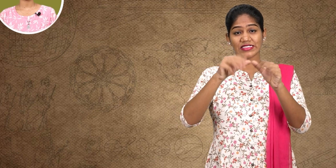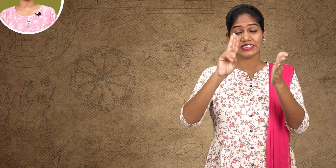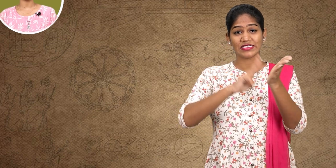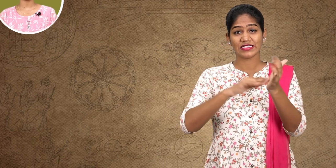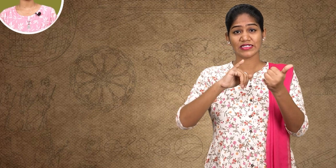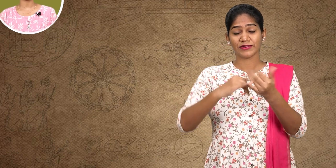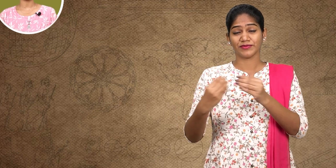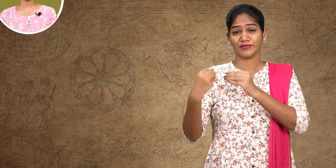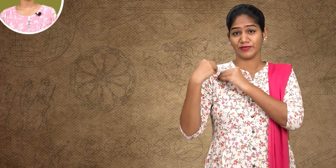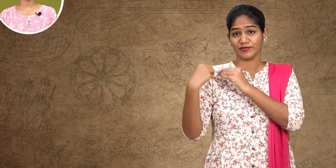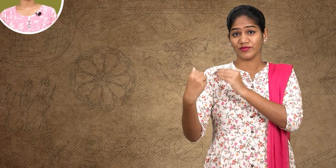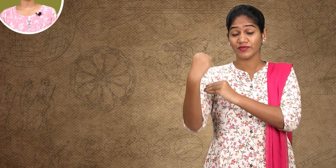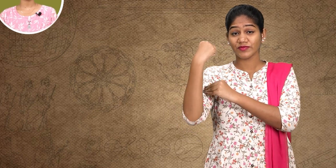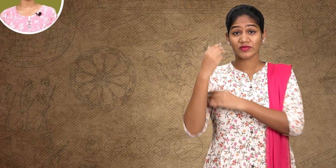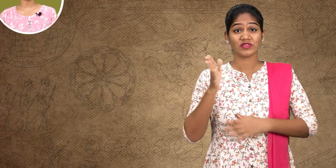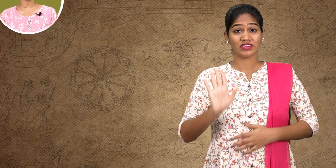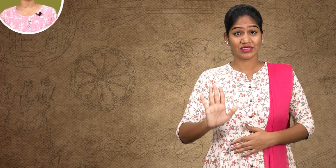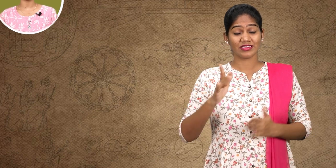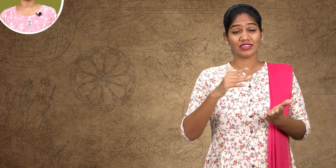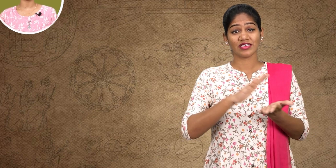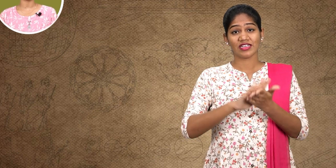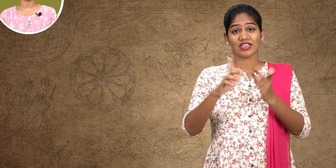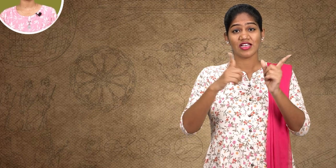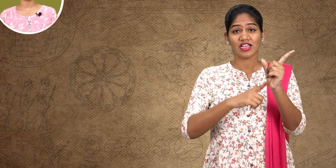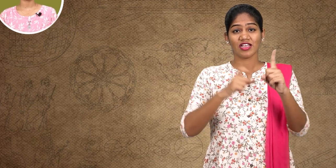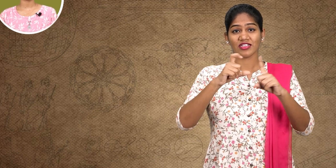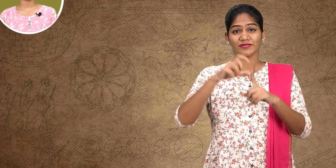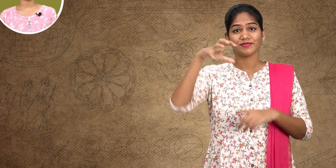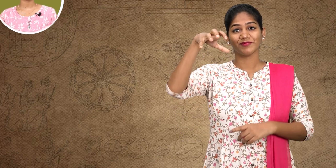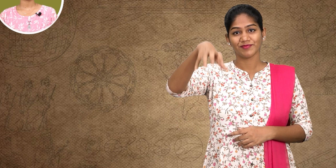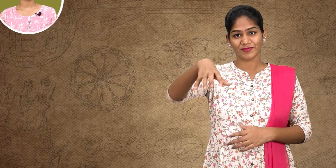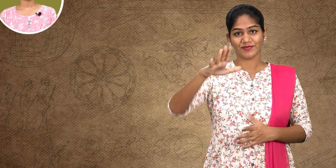that is Hyderabad region.